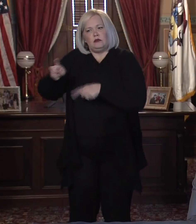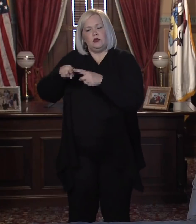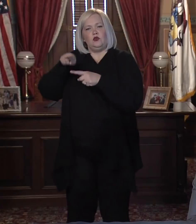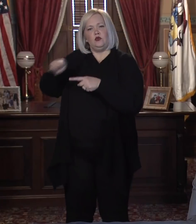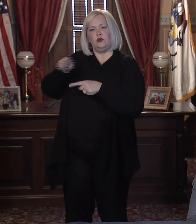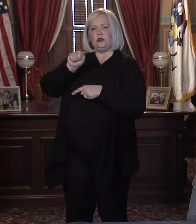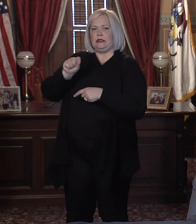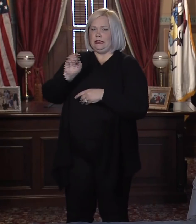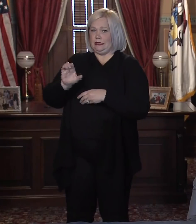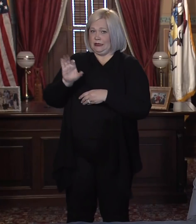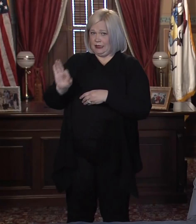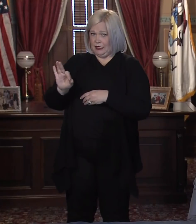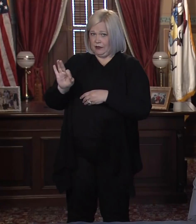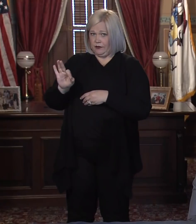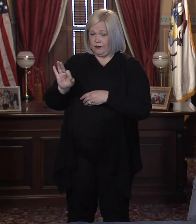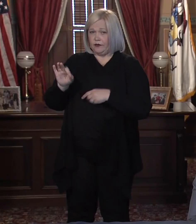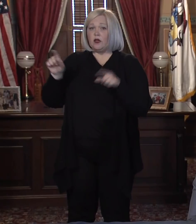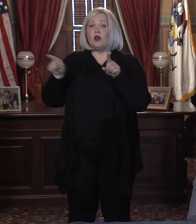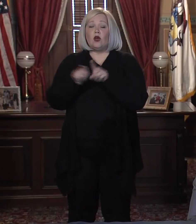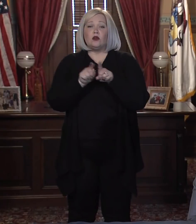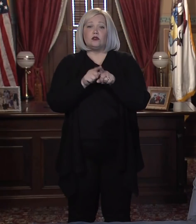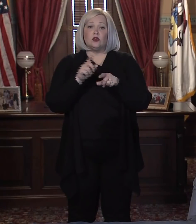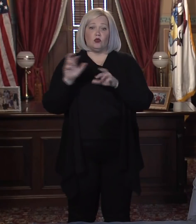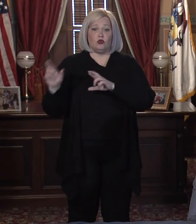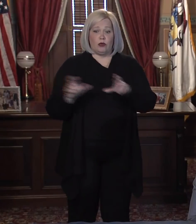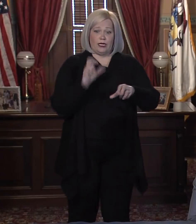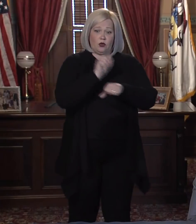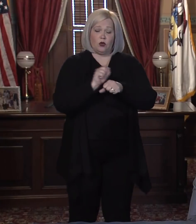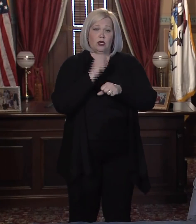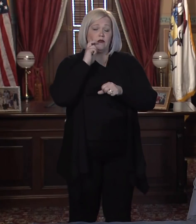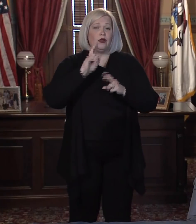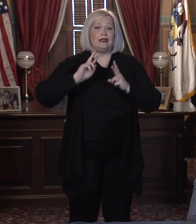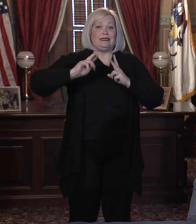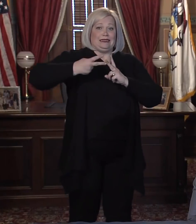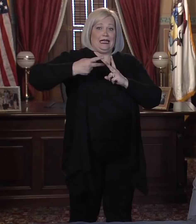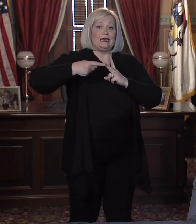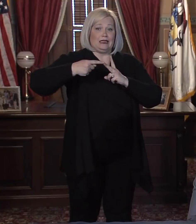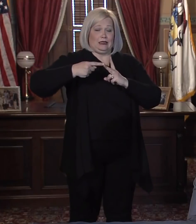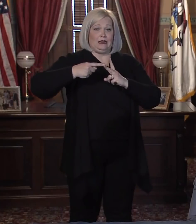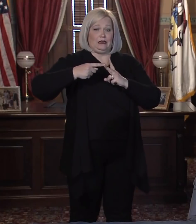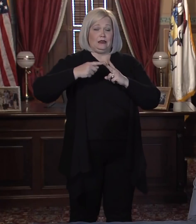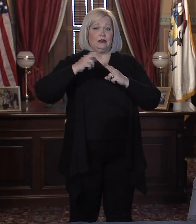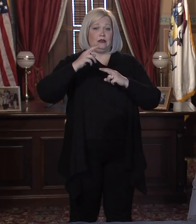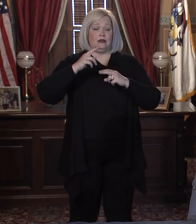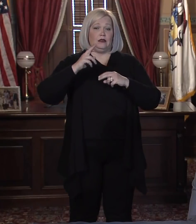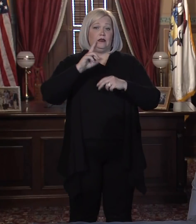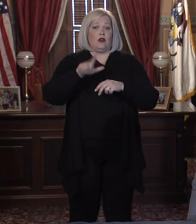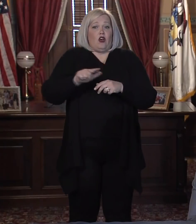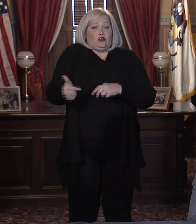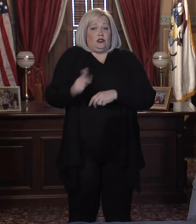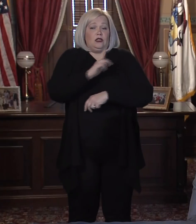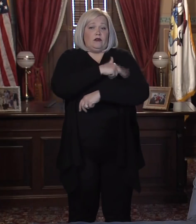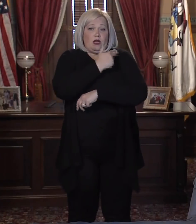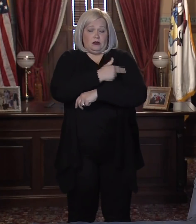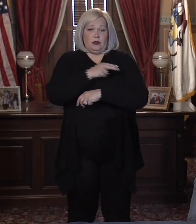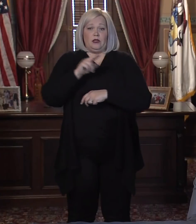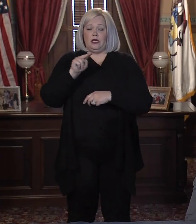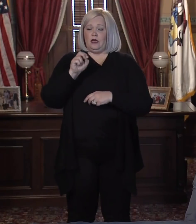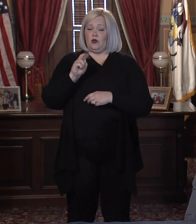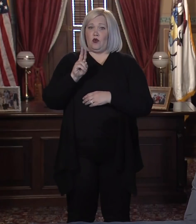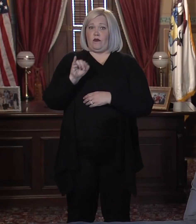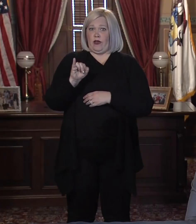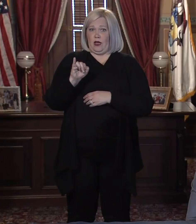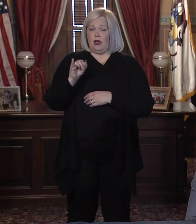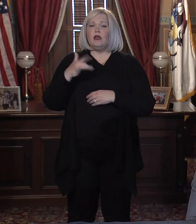working very hard to prepare the second alternate care facility at Suburban Showplace in Novi, and we anticipate that facility